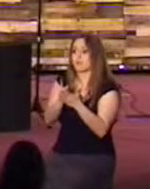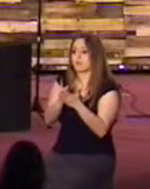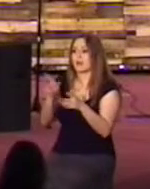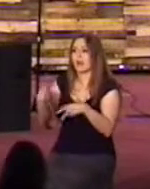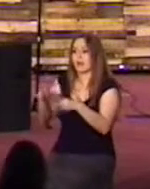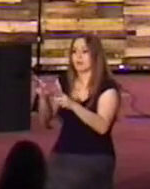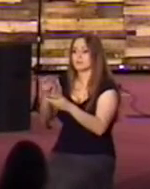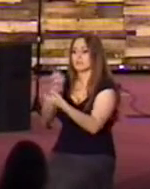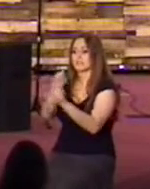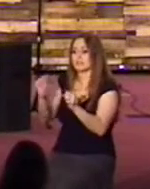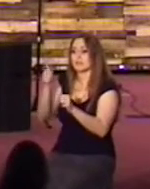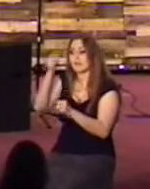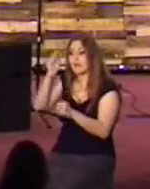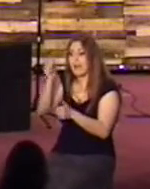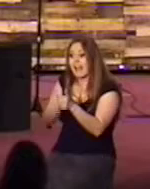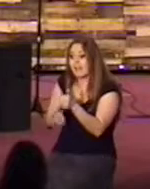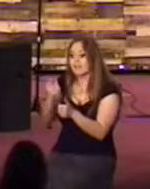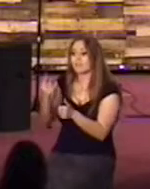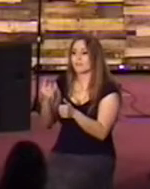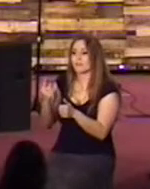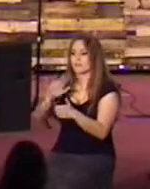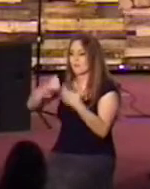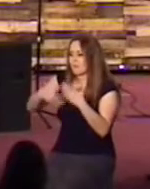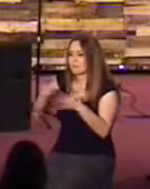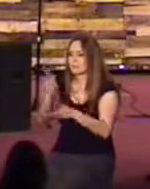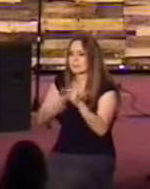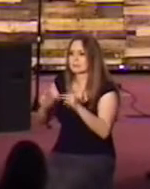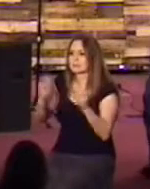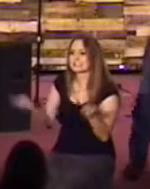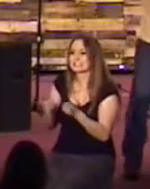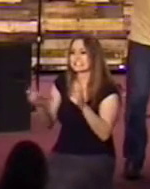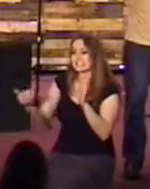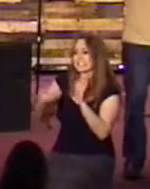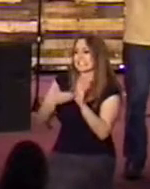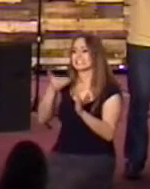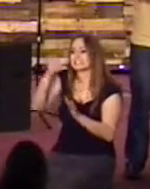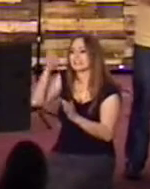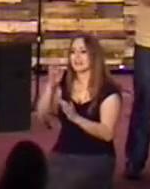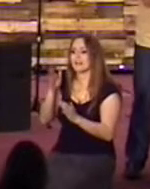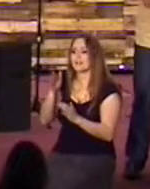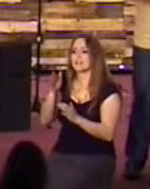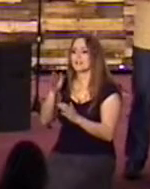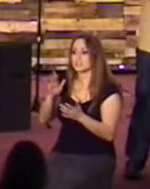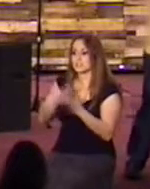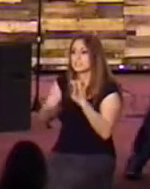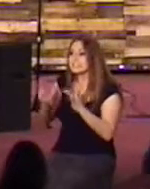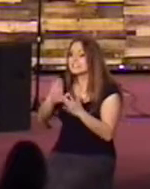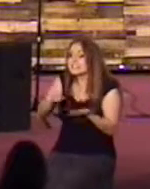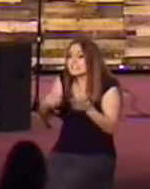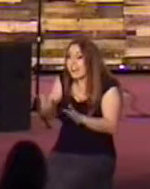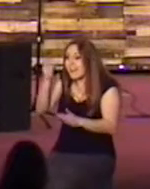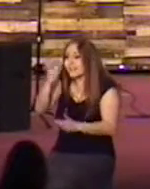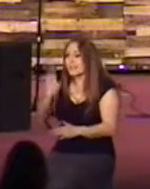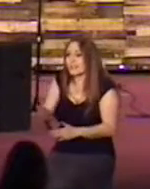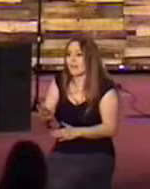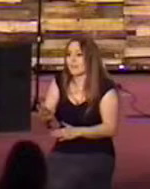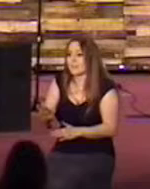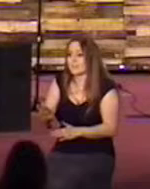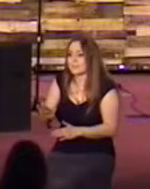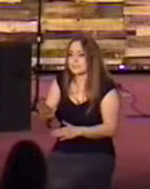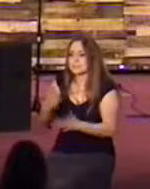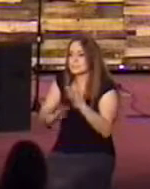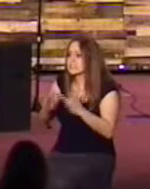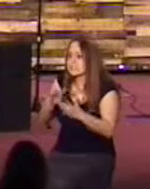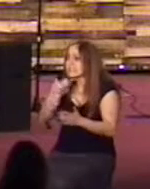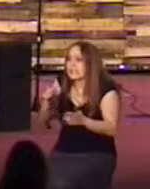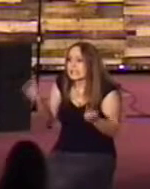for everyone, and all these people that have sinned against God, he's about to die for. He didn't sin, and he's